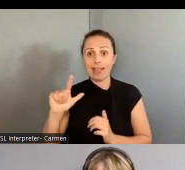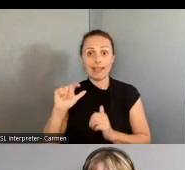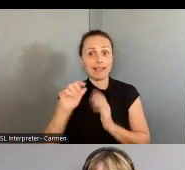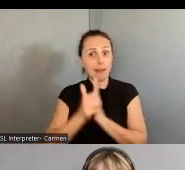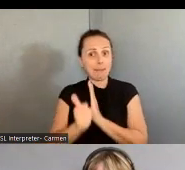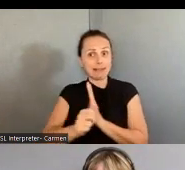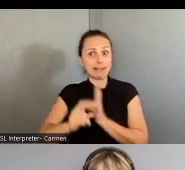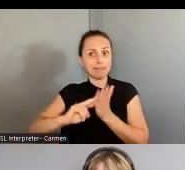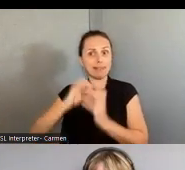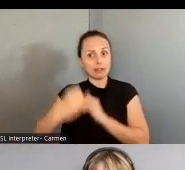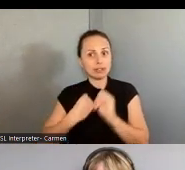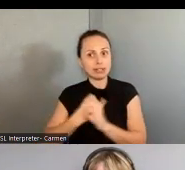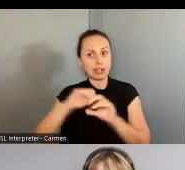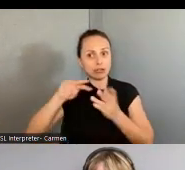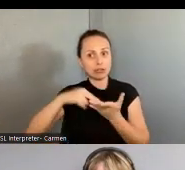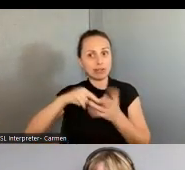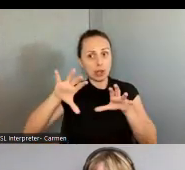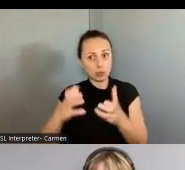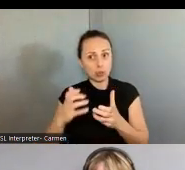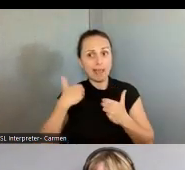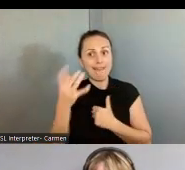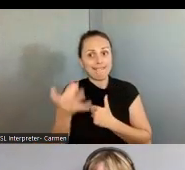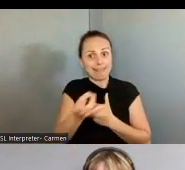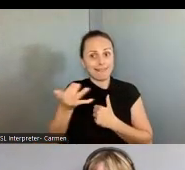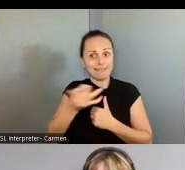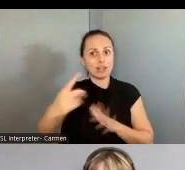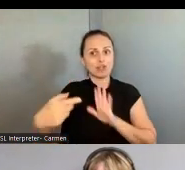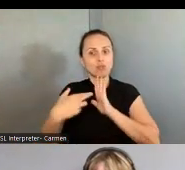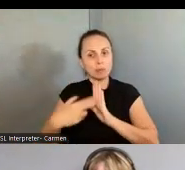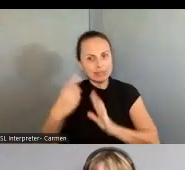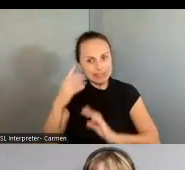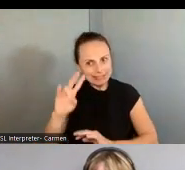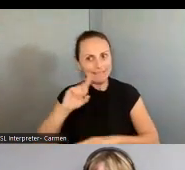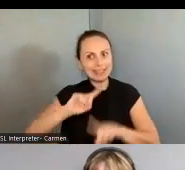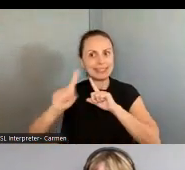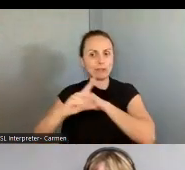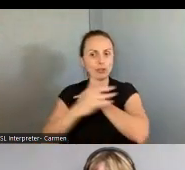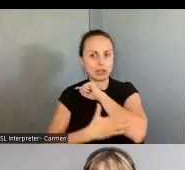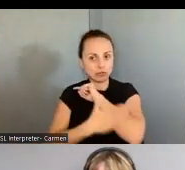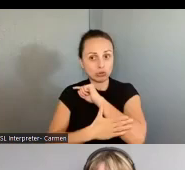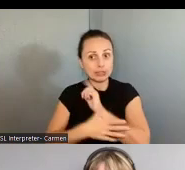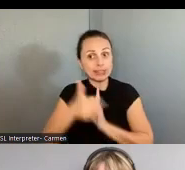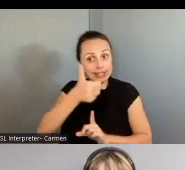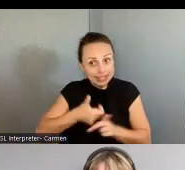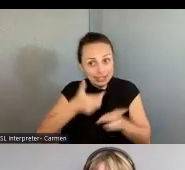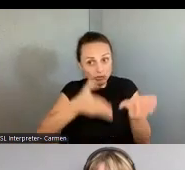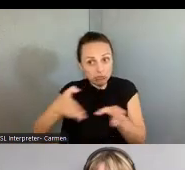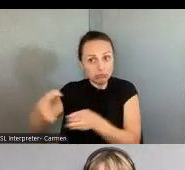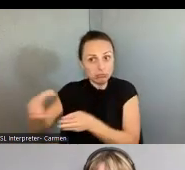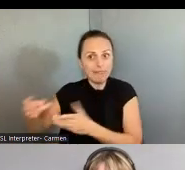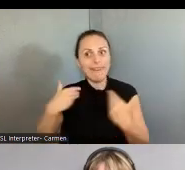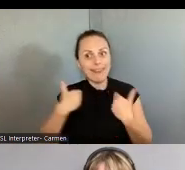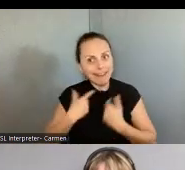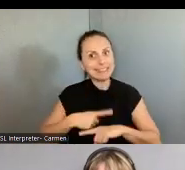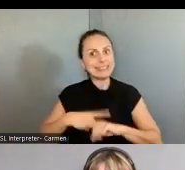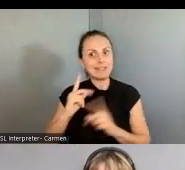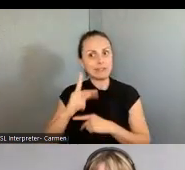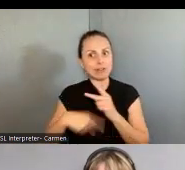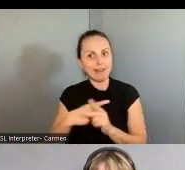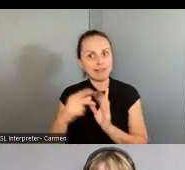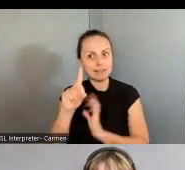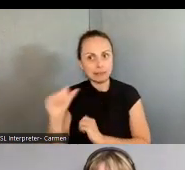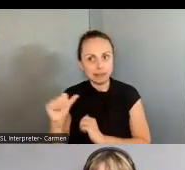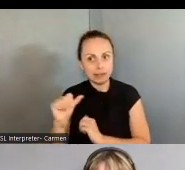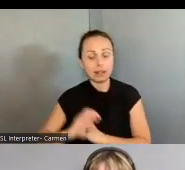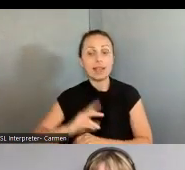dance group comprised of 8 dancers representing 7 different countries. Each dancer actually has a completely different disability, but